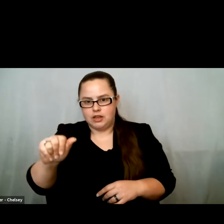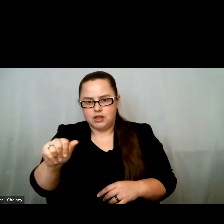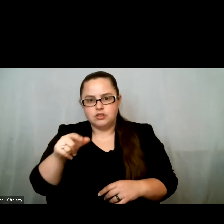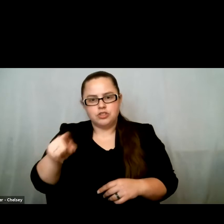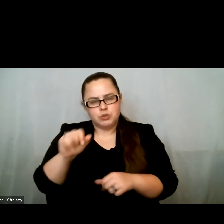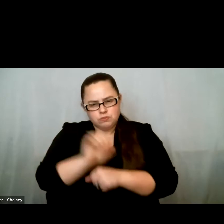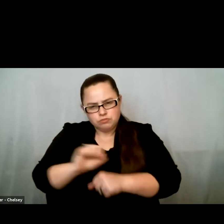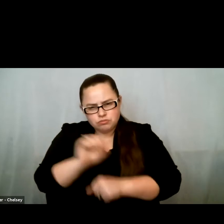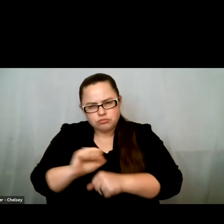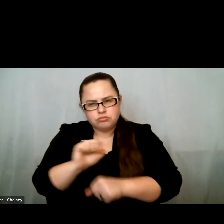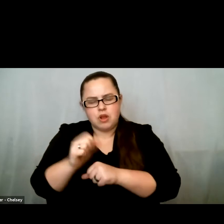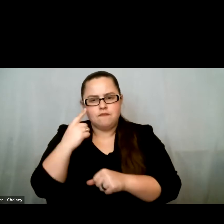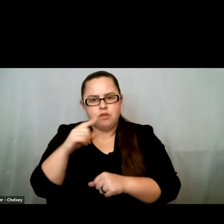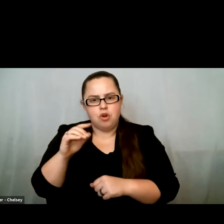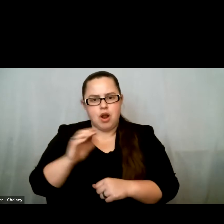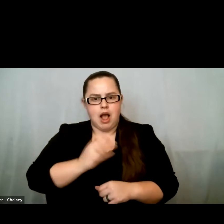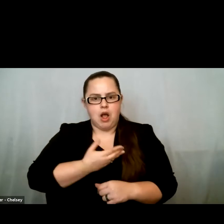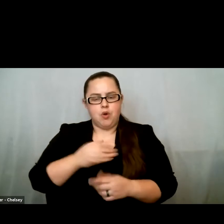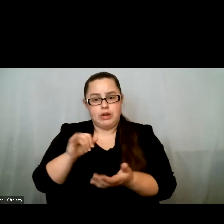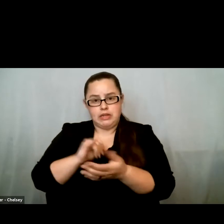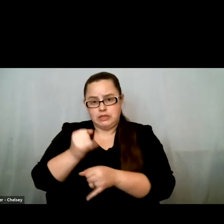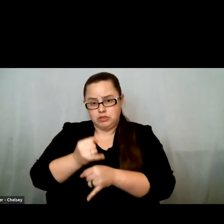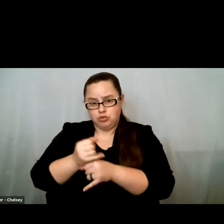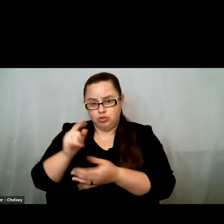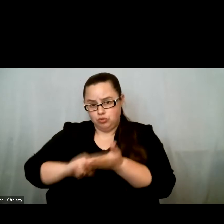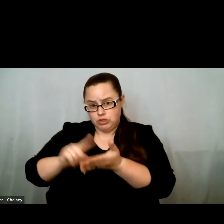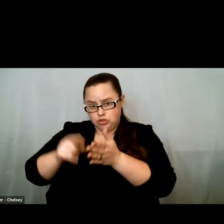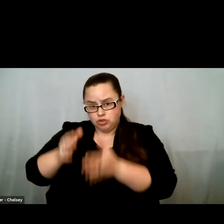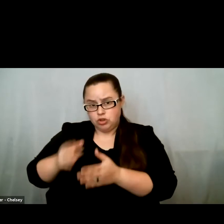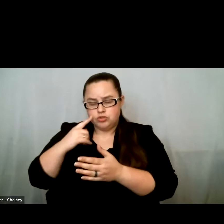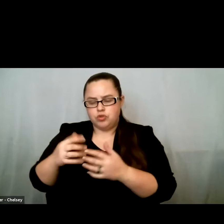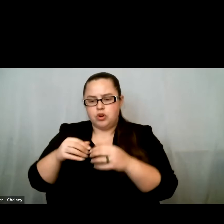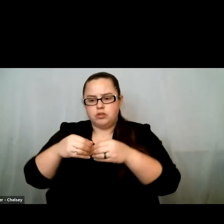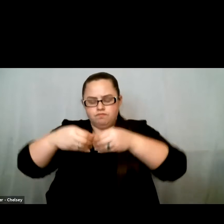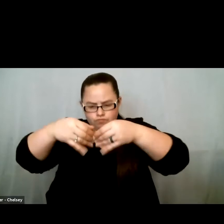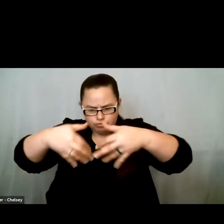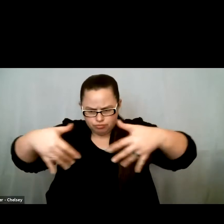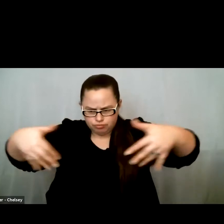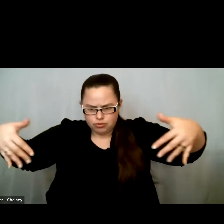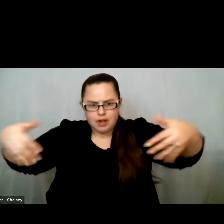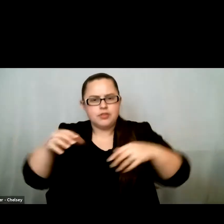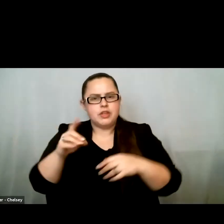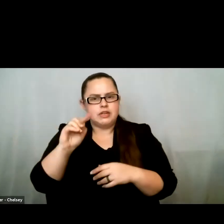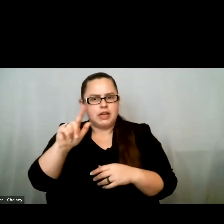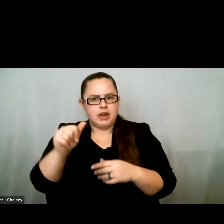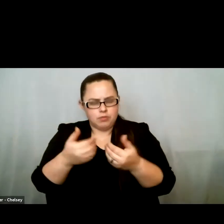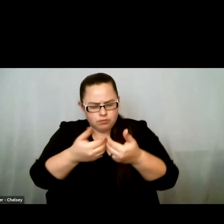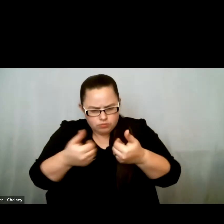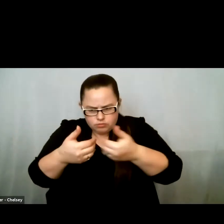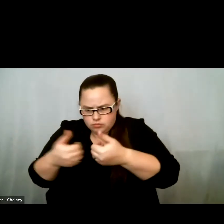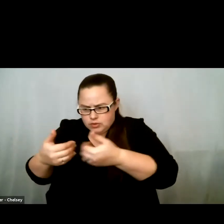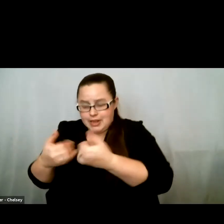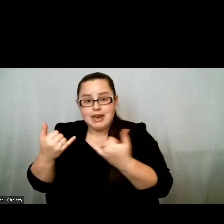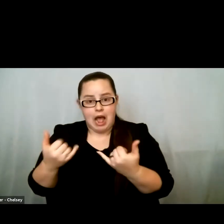disaggregate the data. So now when we look at our measurements, we now can look at our Southeast